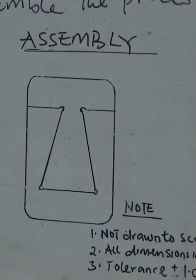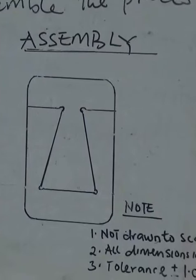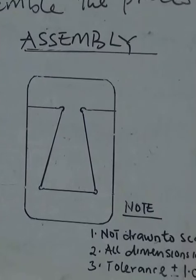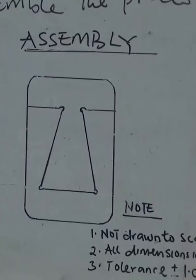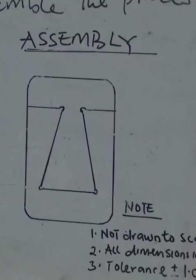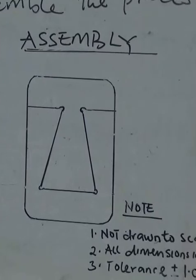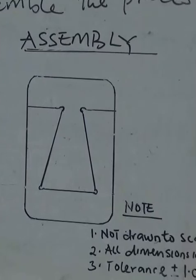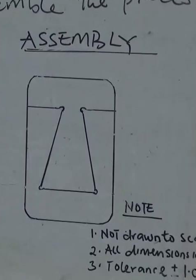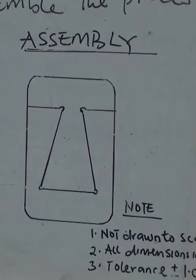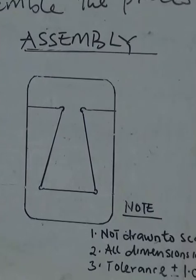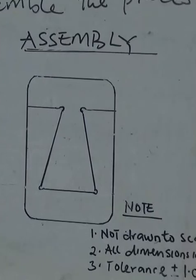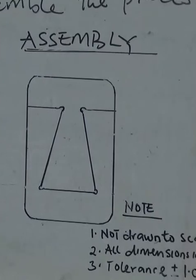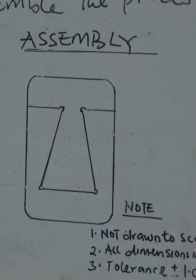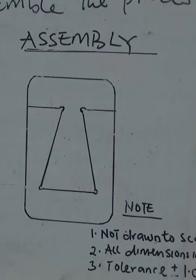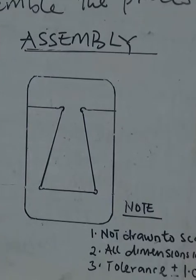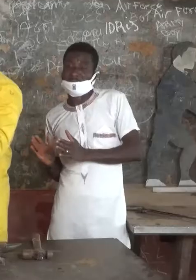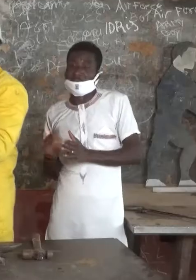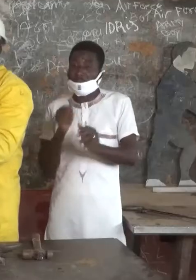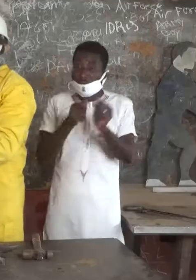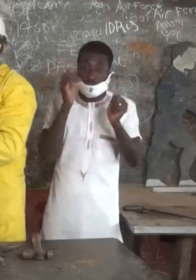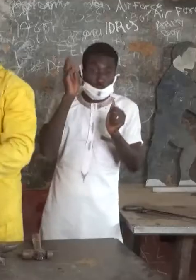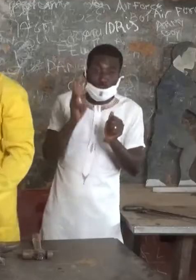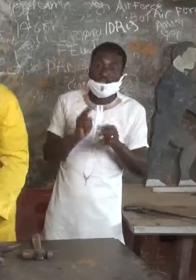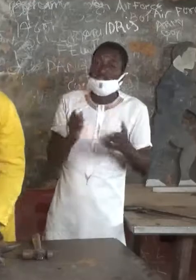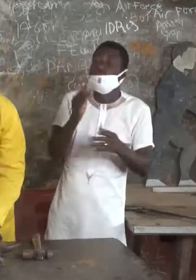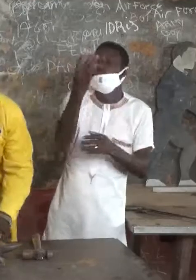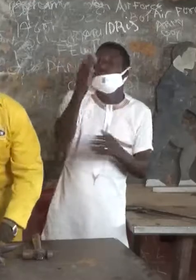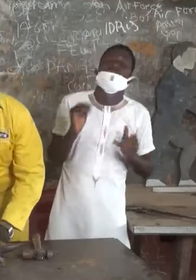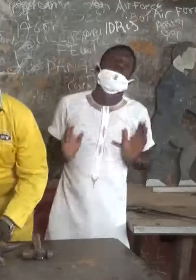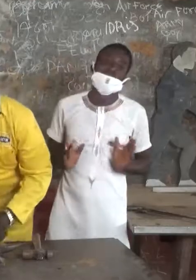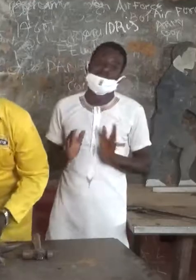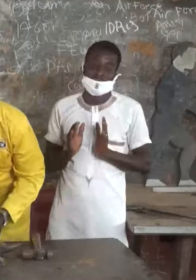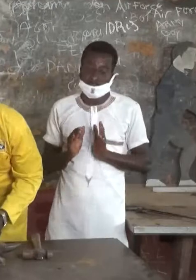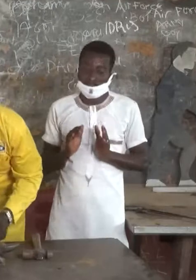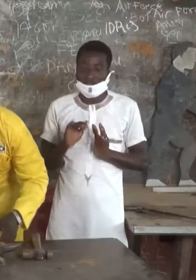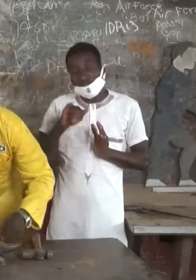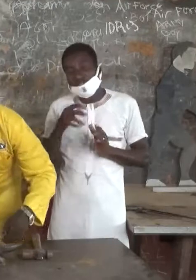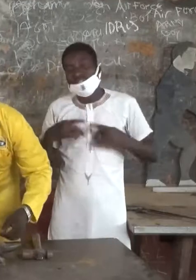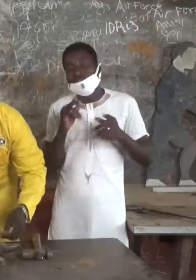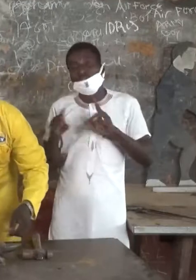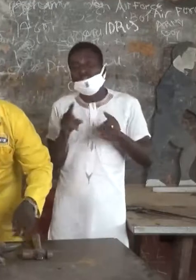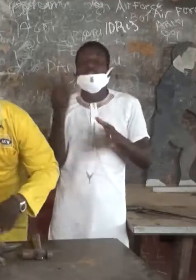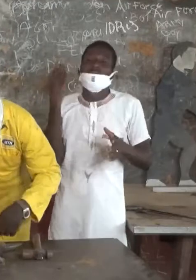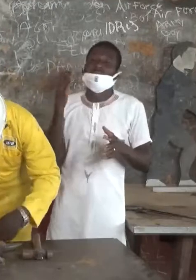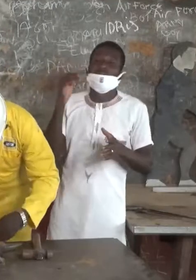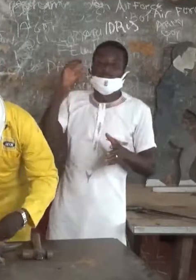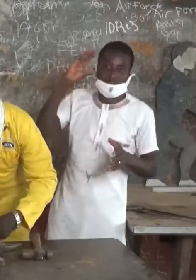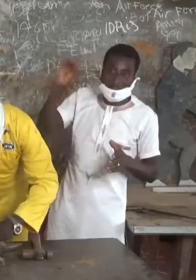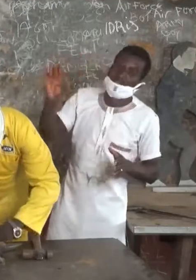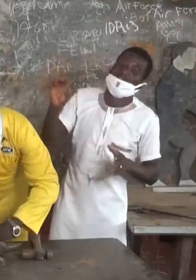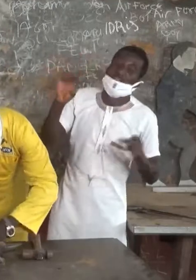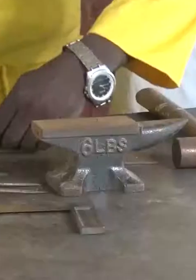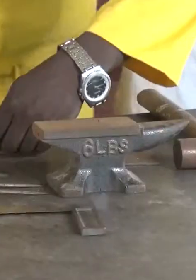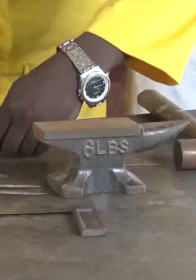side, 20 at the right side, which will give you 40, just the way we did at the male